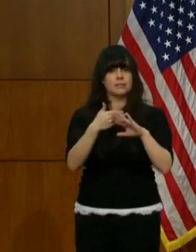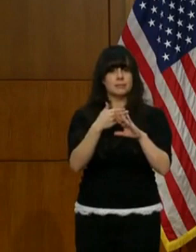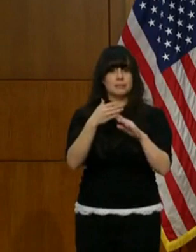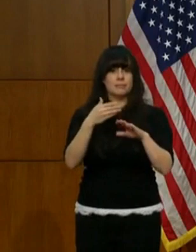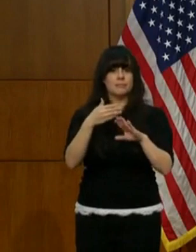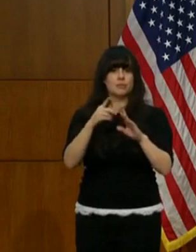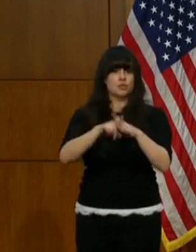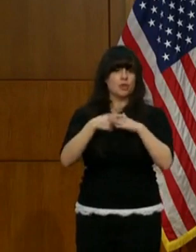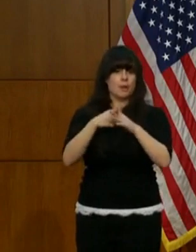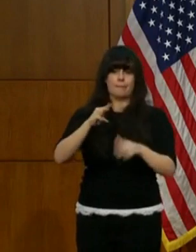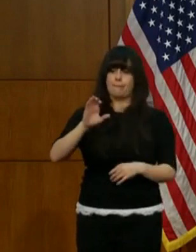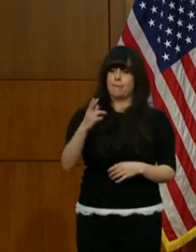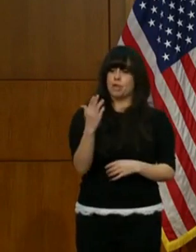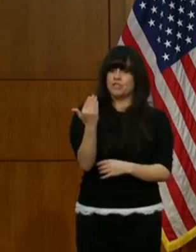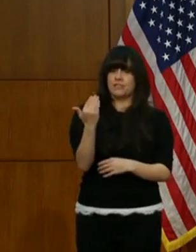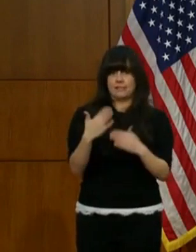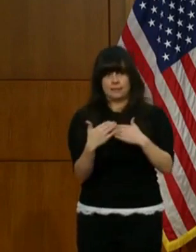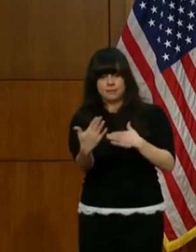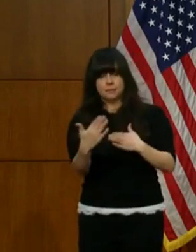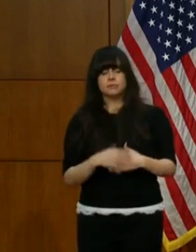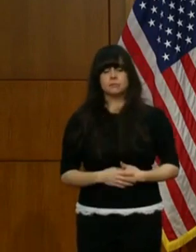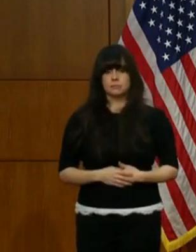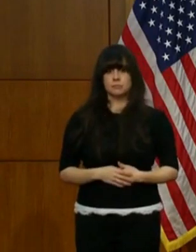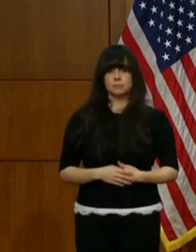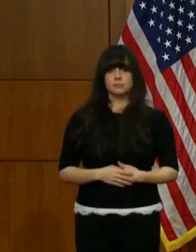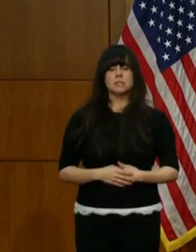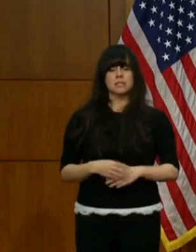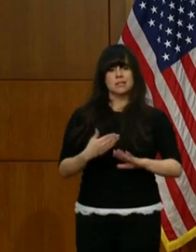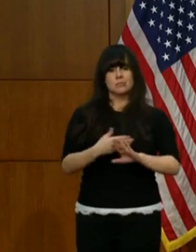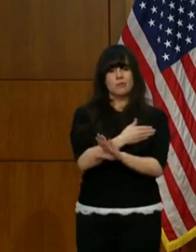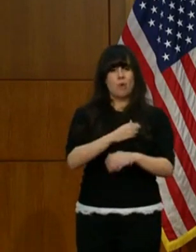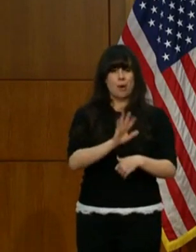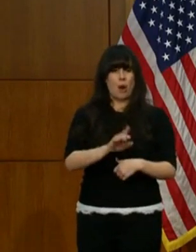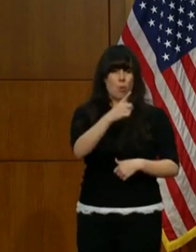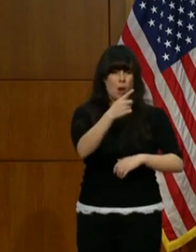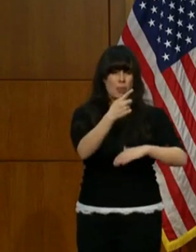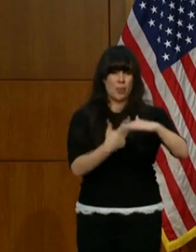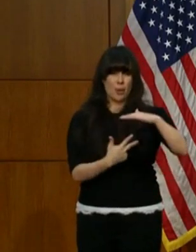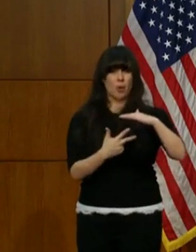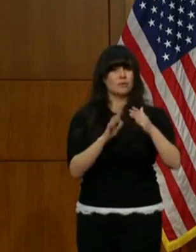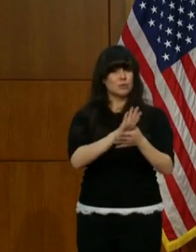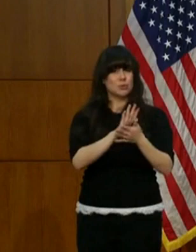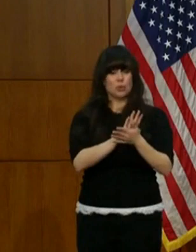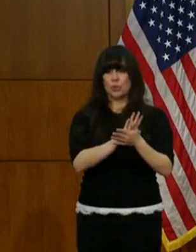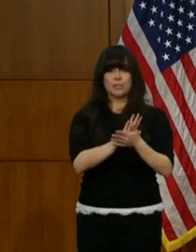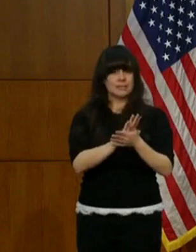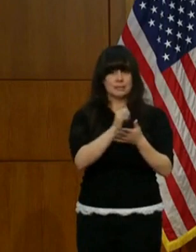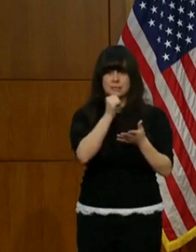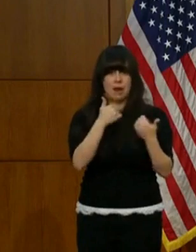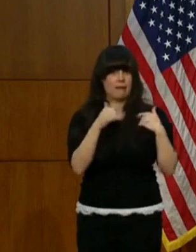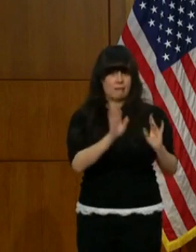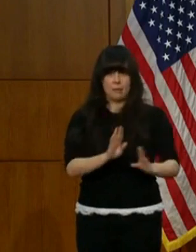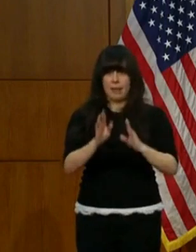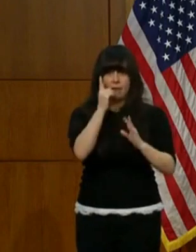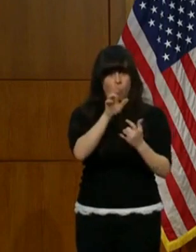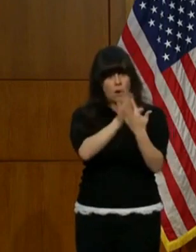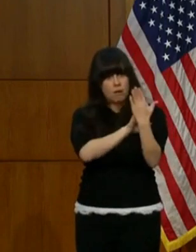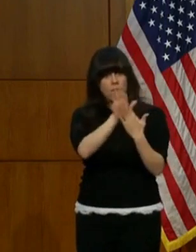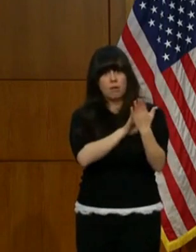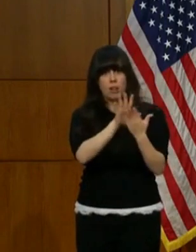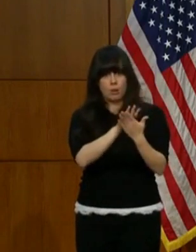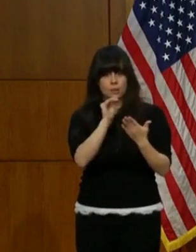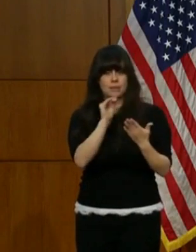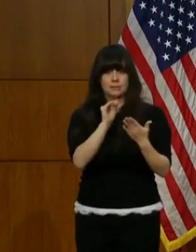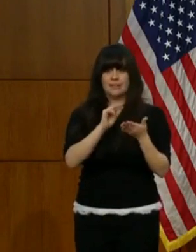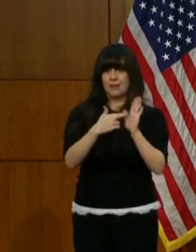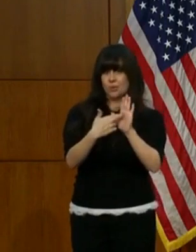you remember, about a third of our school divisions lacked plans for in-person learning. That represents 500,000